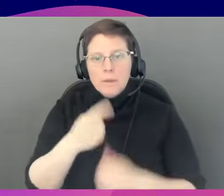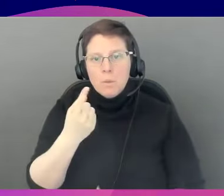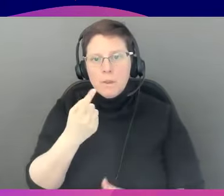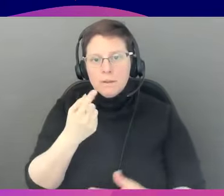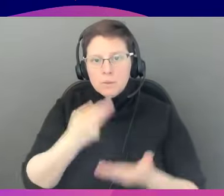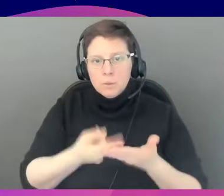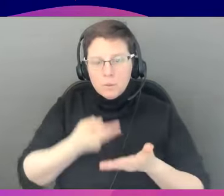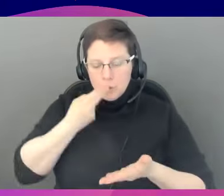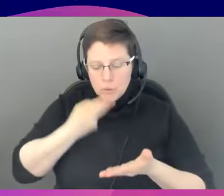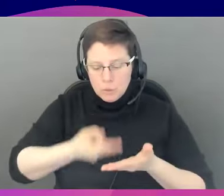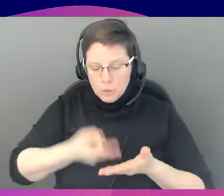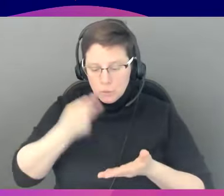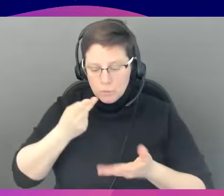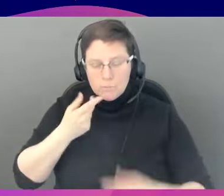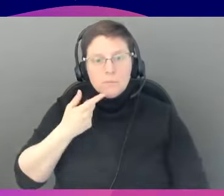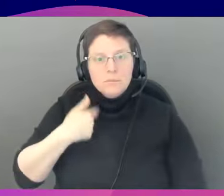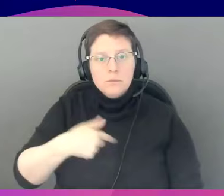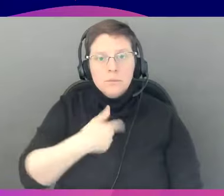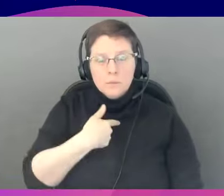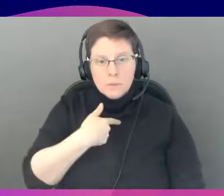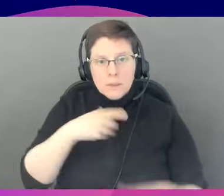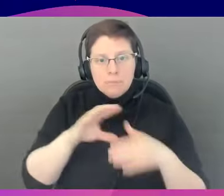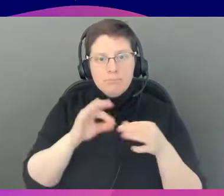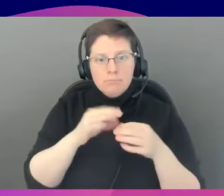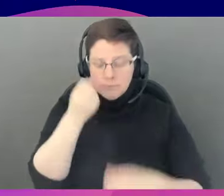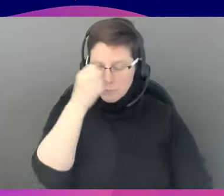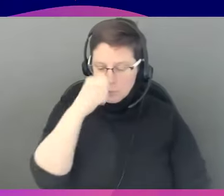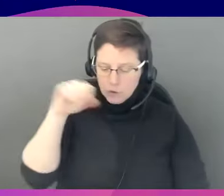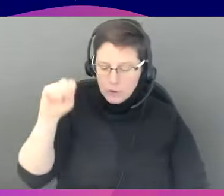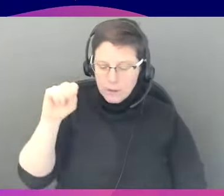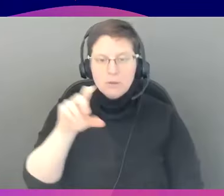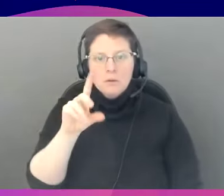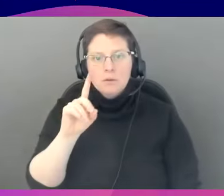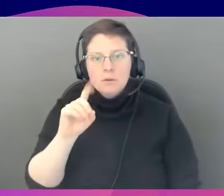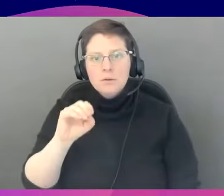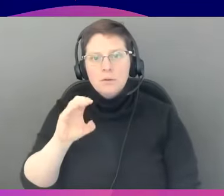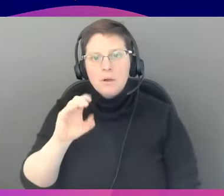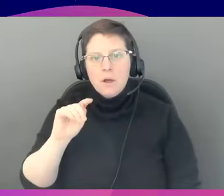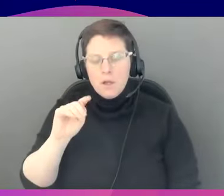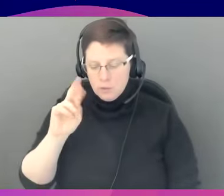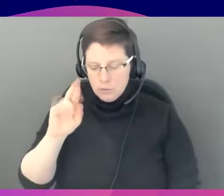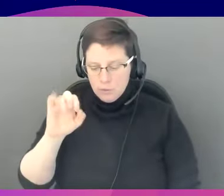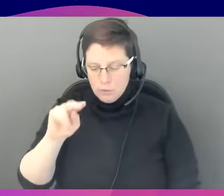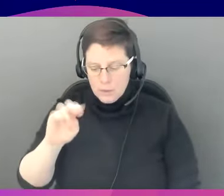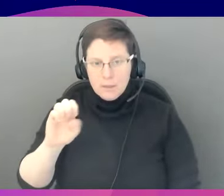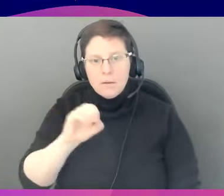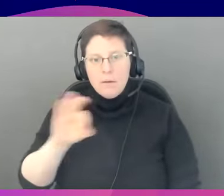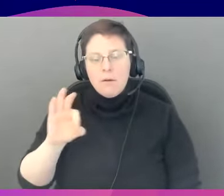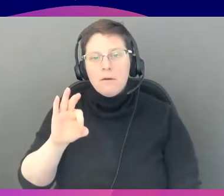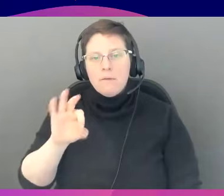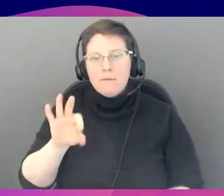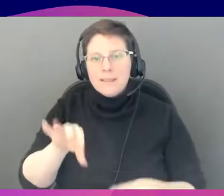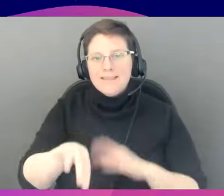racism, and further forms of oppression that remain pervasive in Canada and that result in disproportionate impacts of